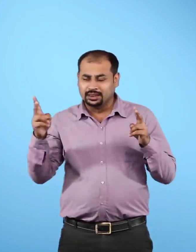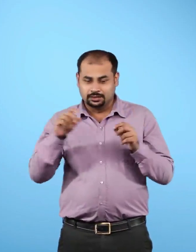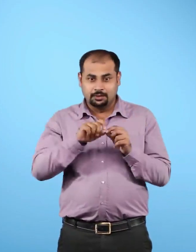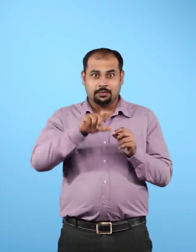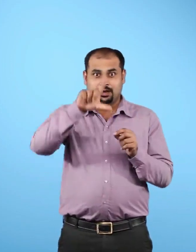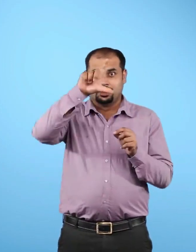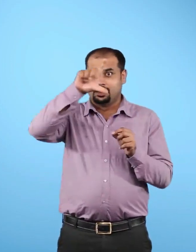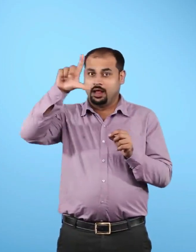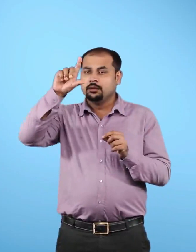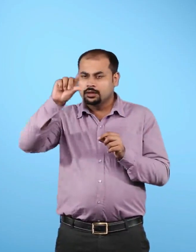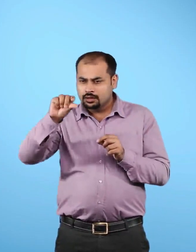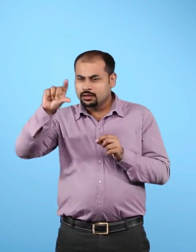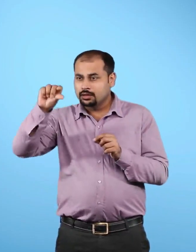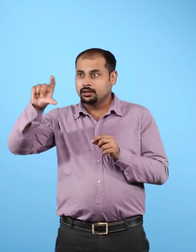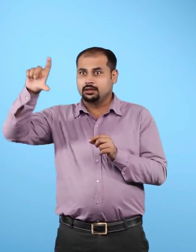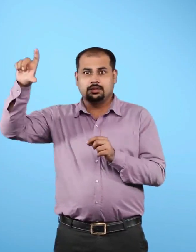going from top to bottom.